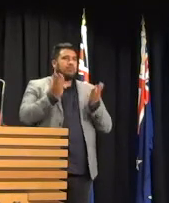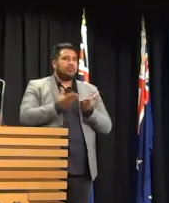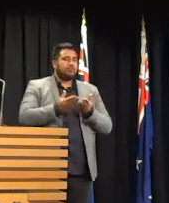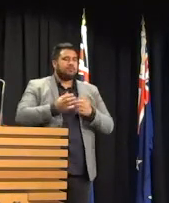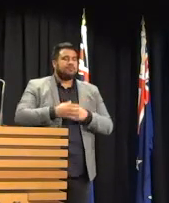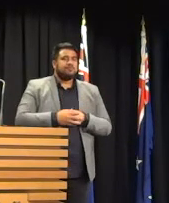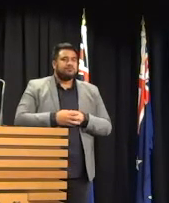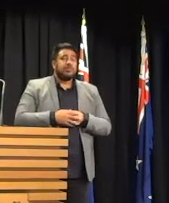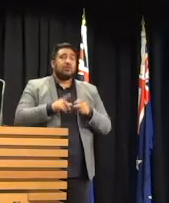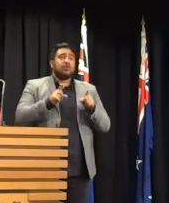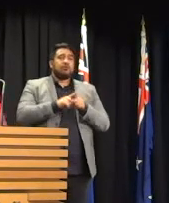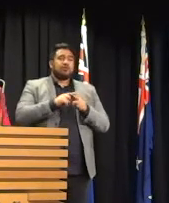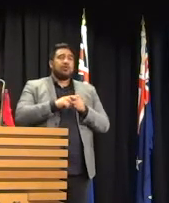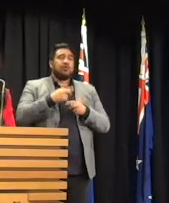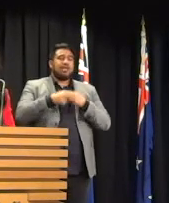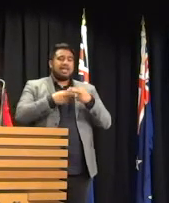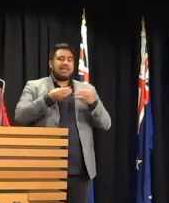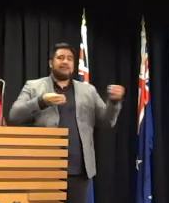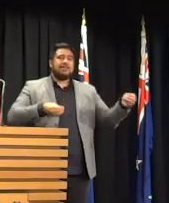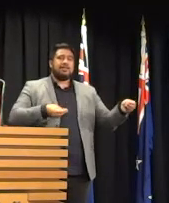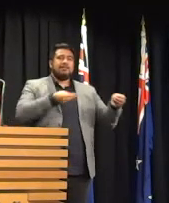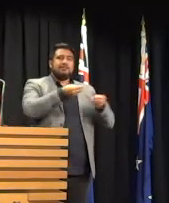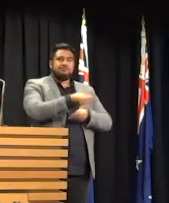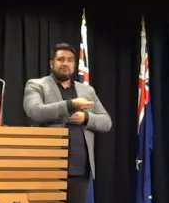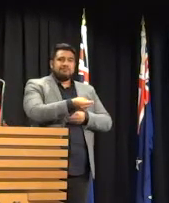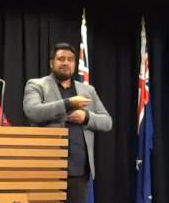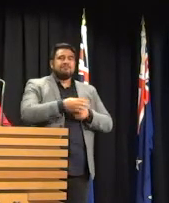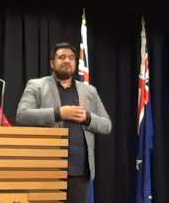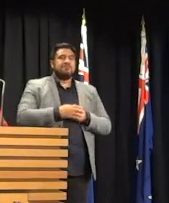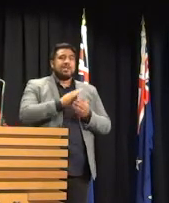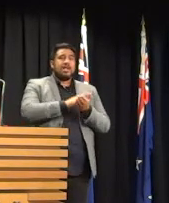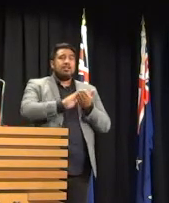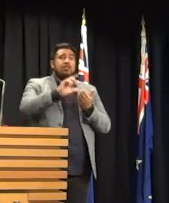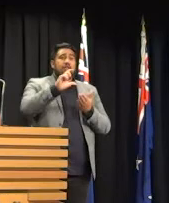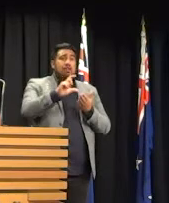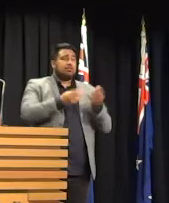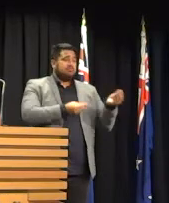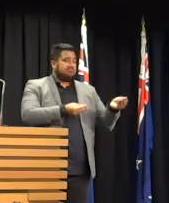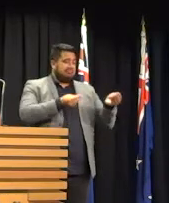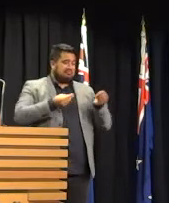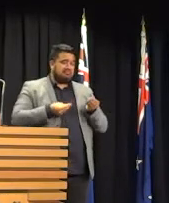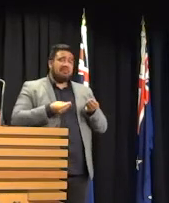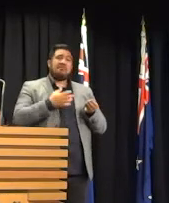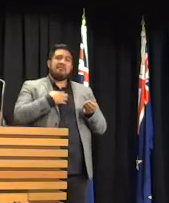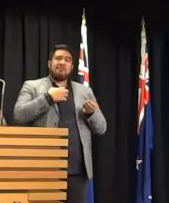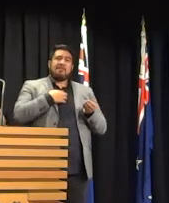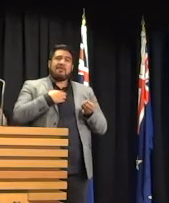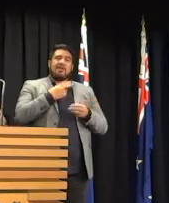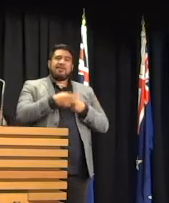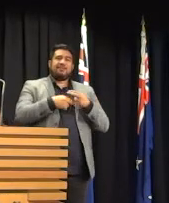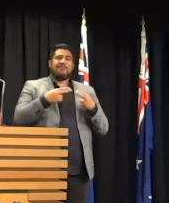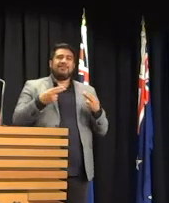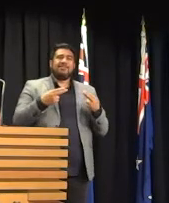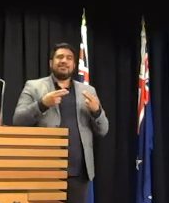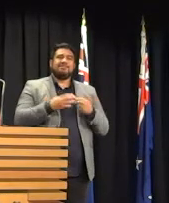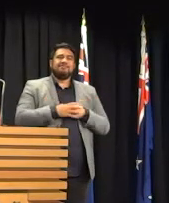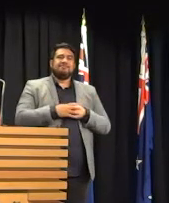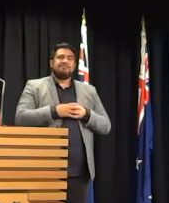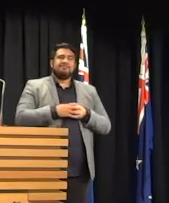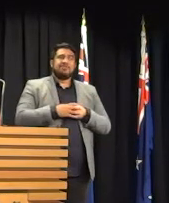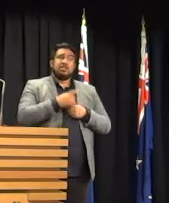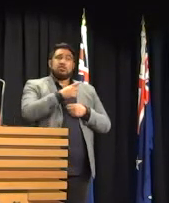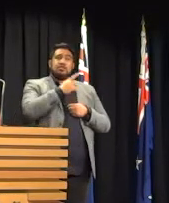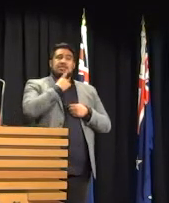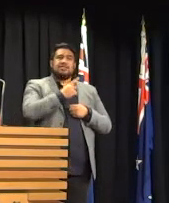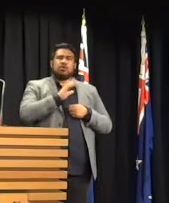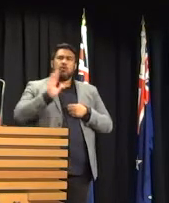exchanged gifts, and Hillary passed on to me a gift she was told every New Zealand